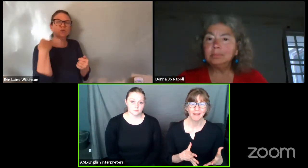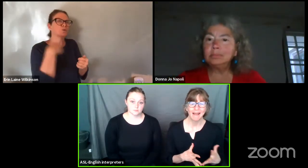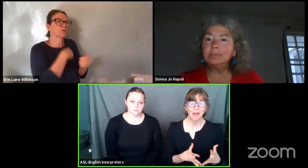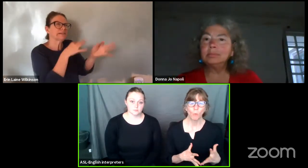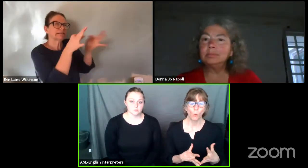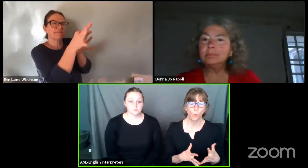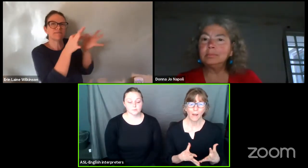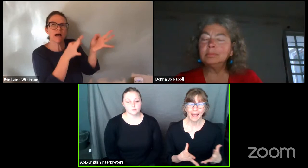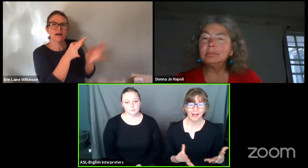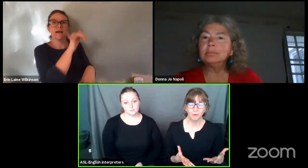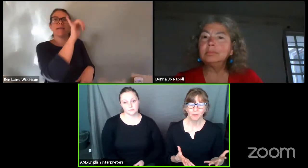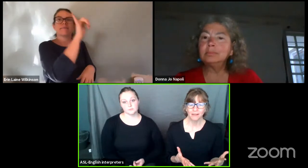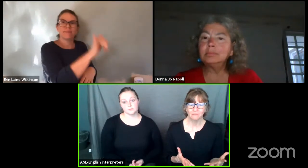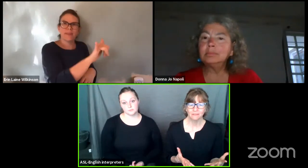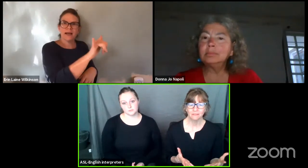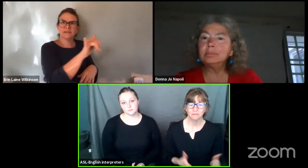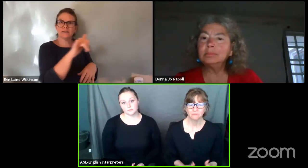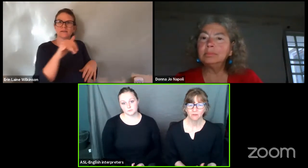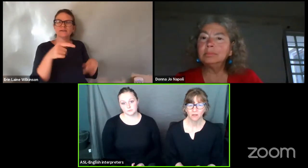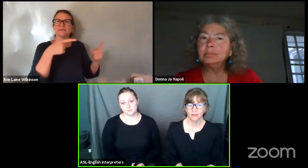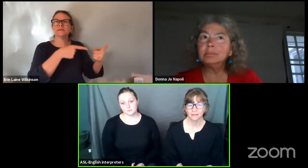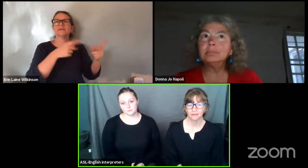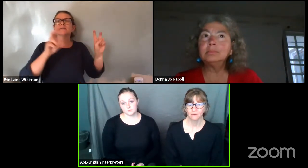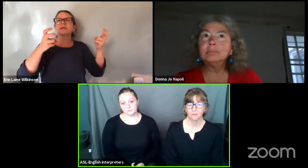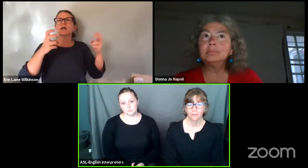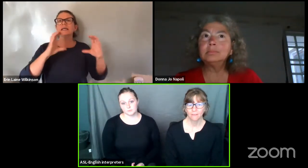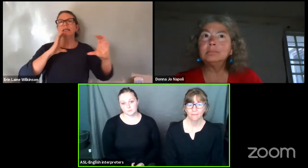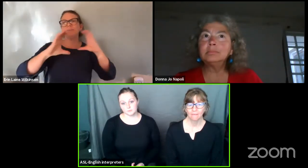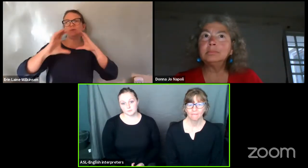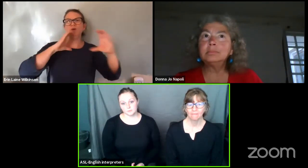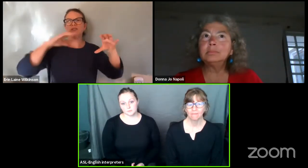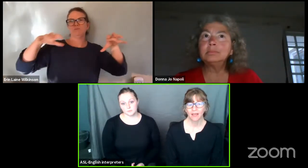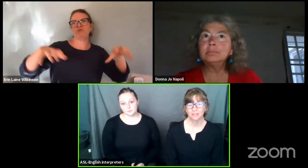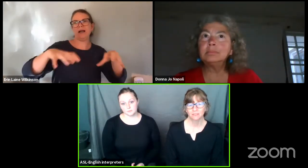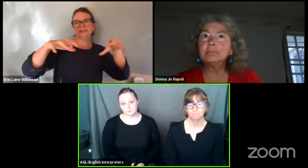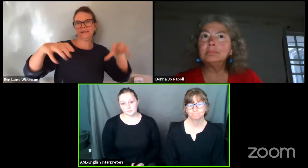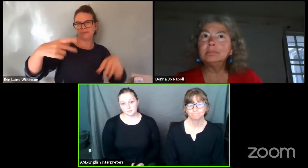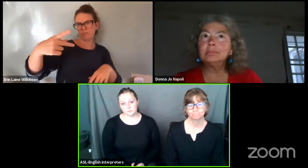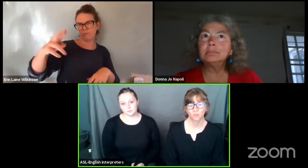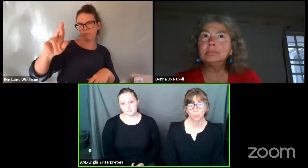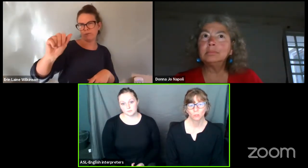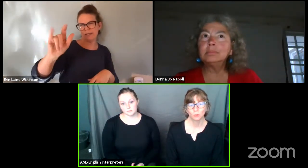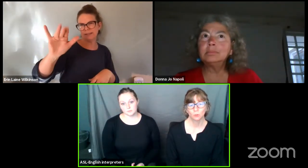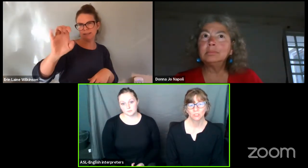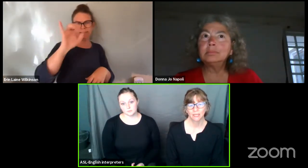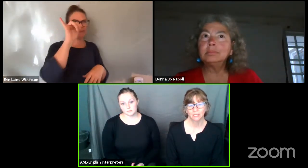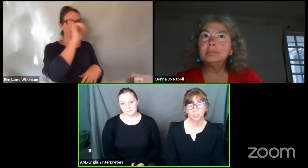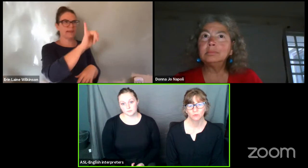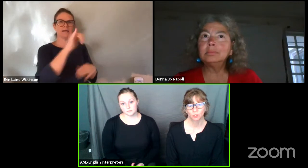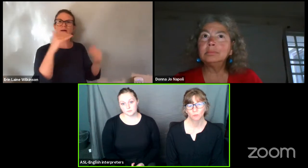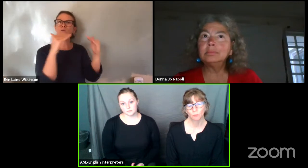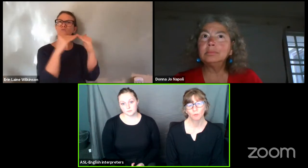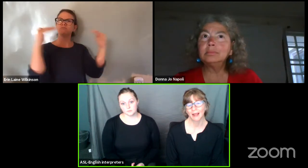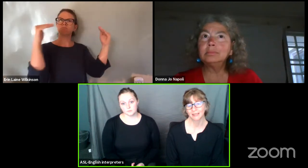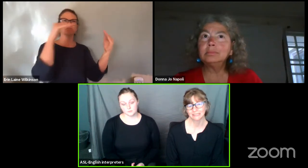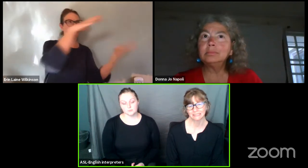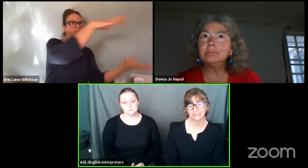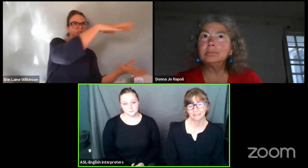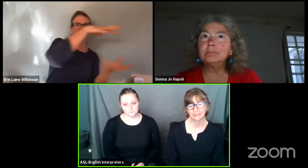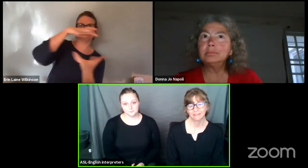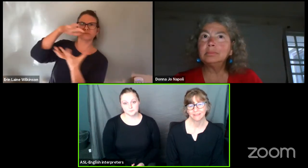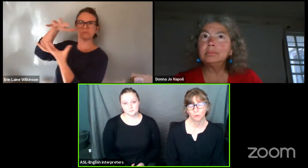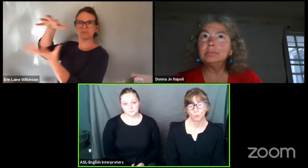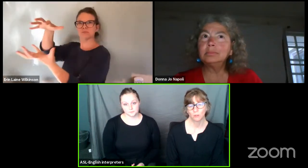to who. How do I even define that communication